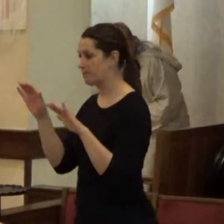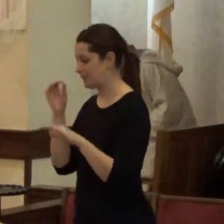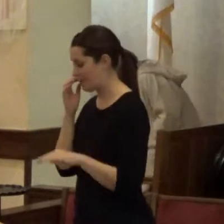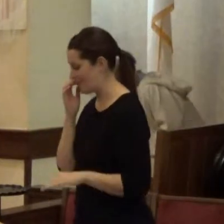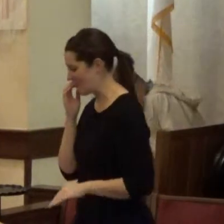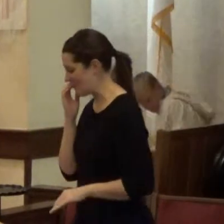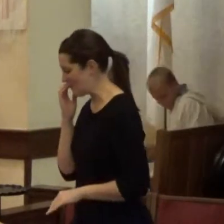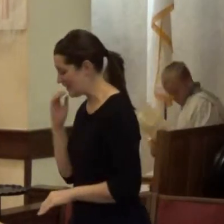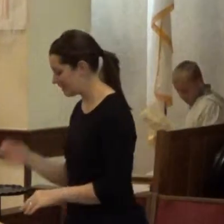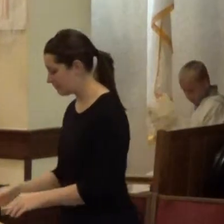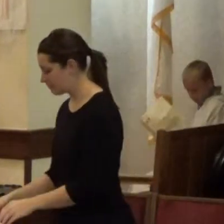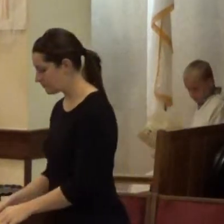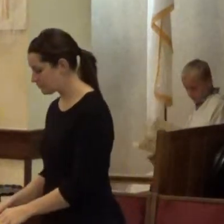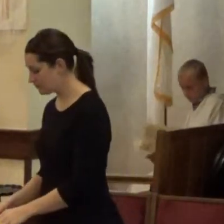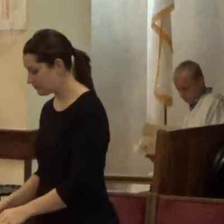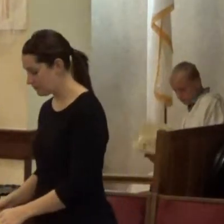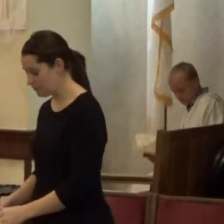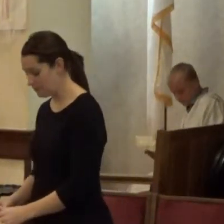seated.